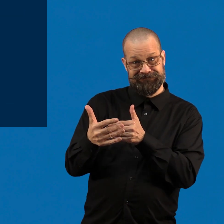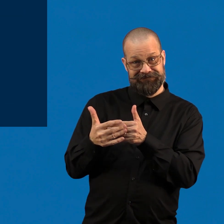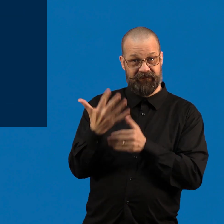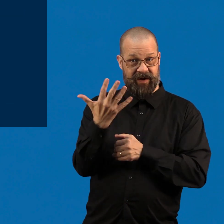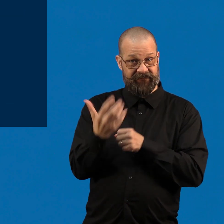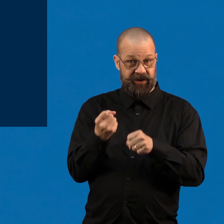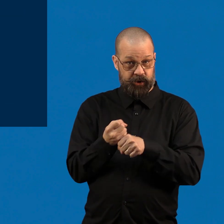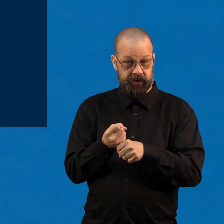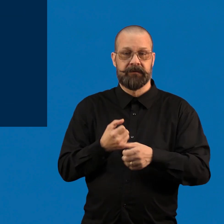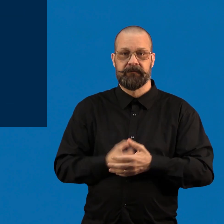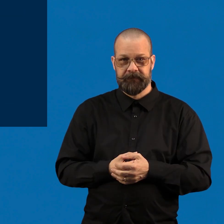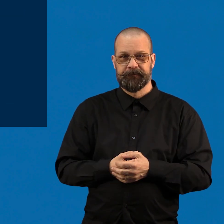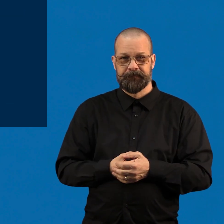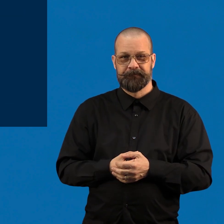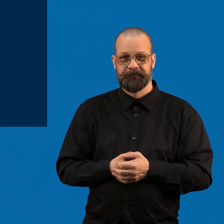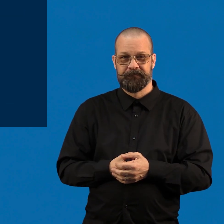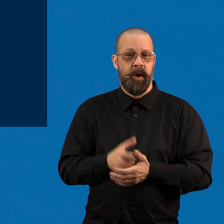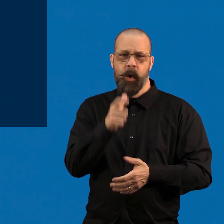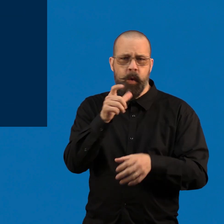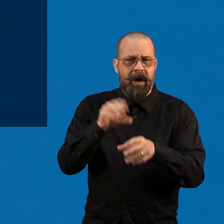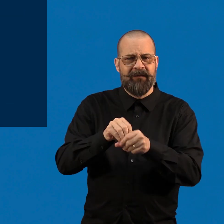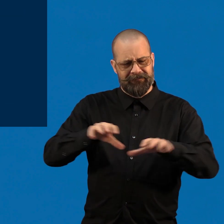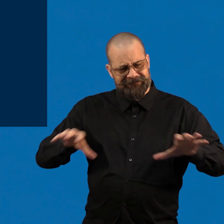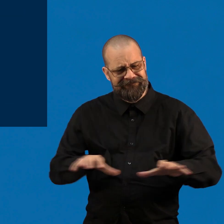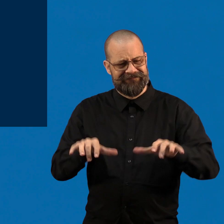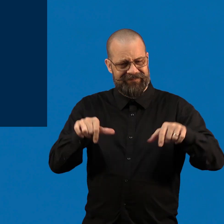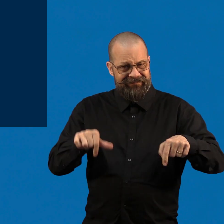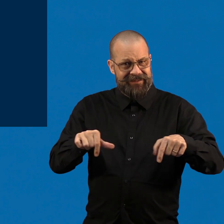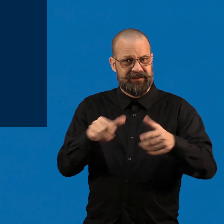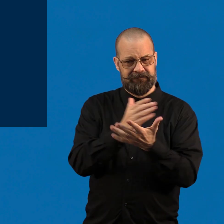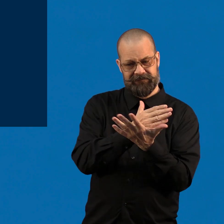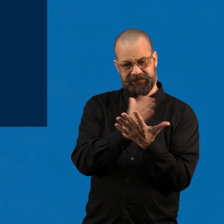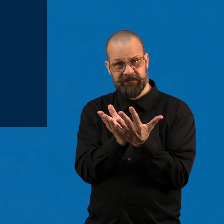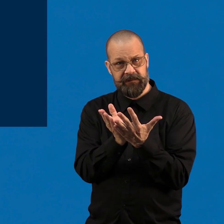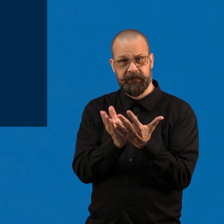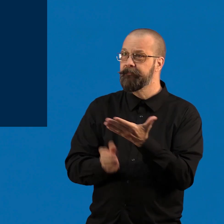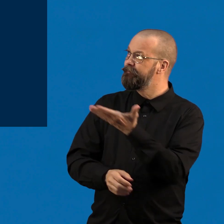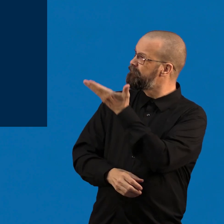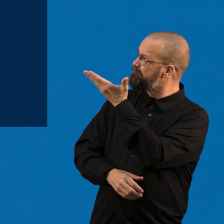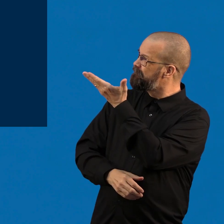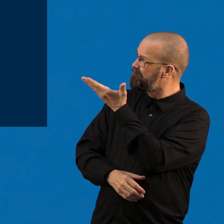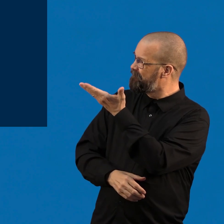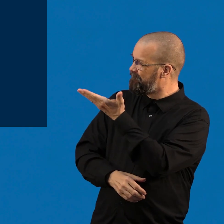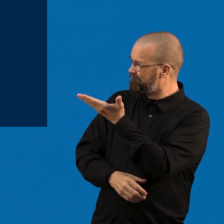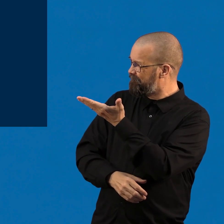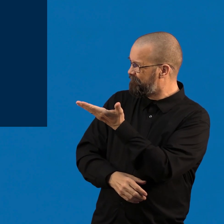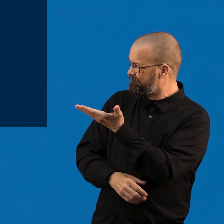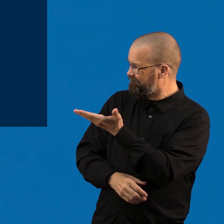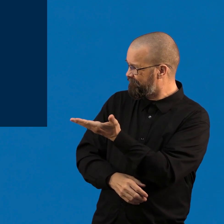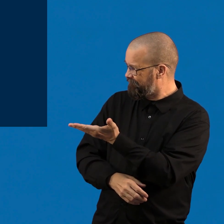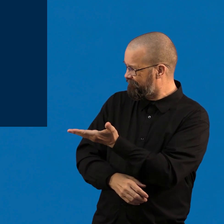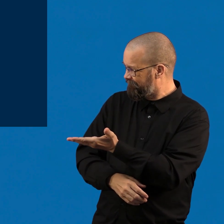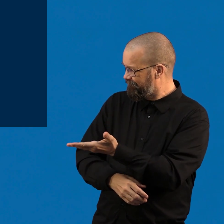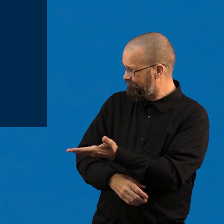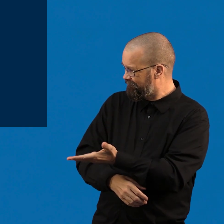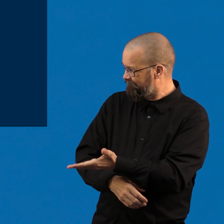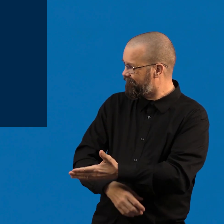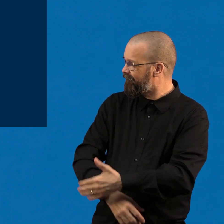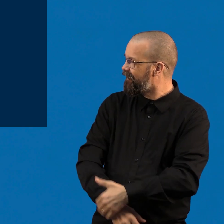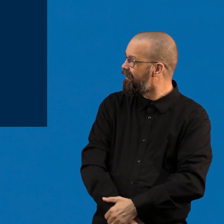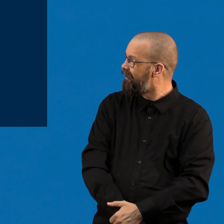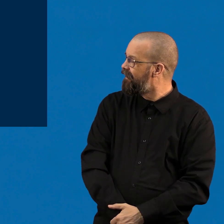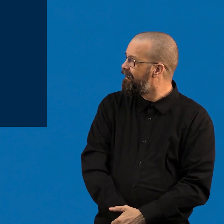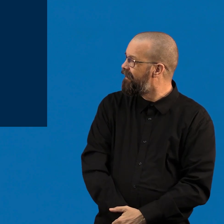Pre-production: Dara Bright, Melissa Garcia Rodriguez, Oluwatifa Jide Ulugbade,